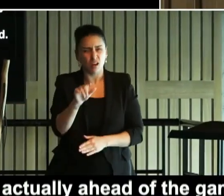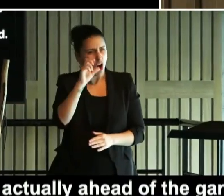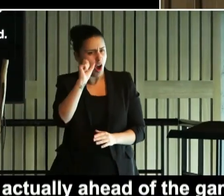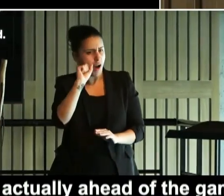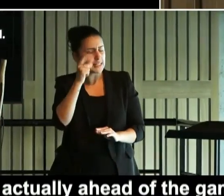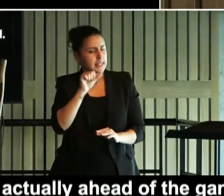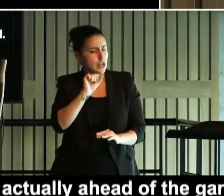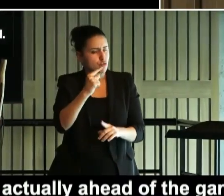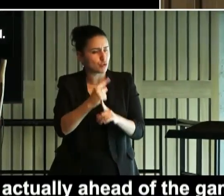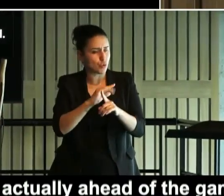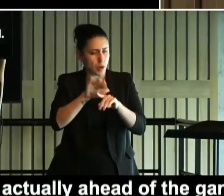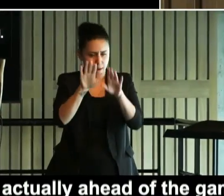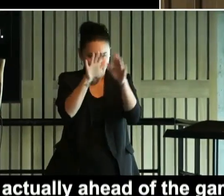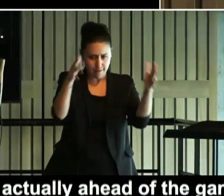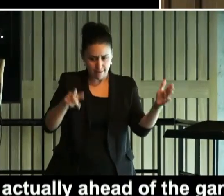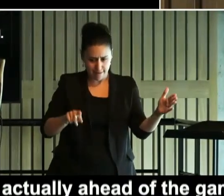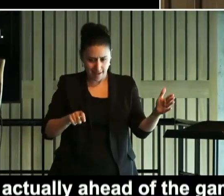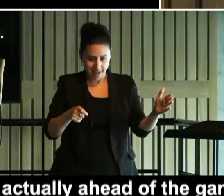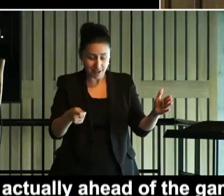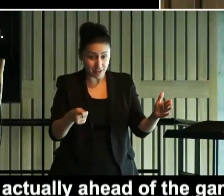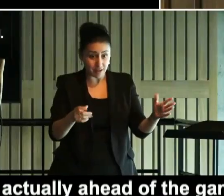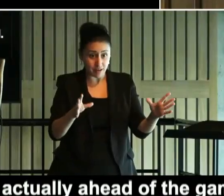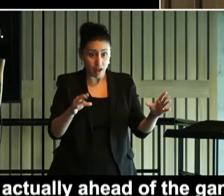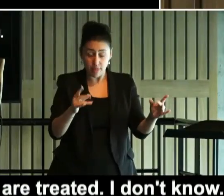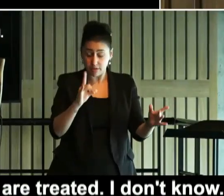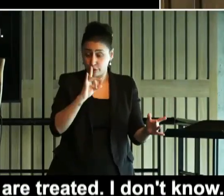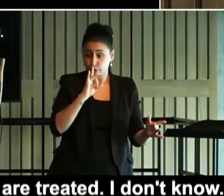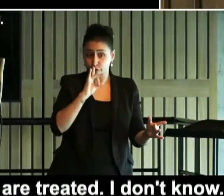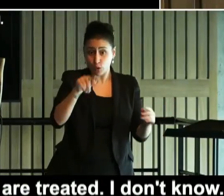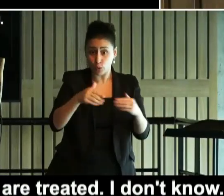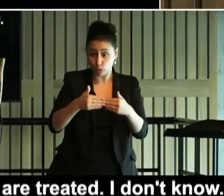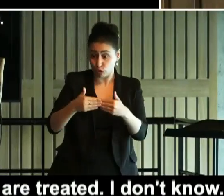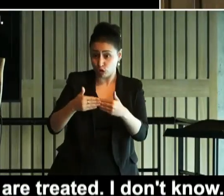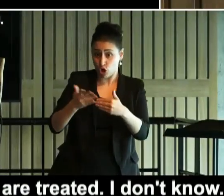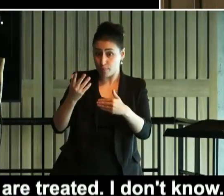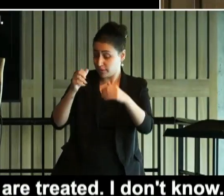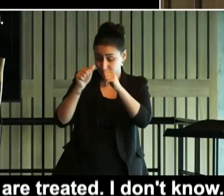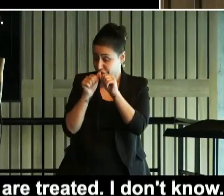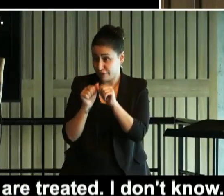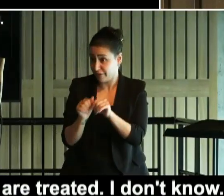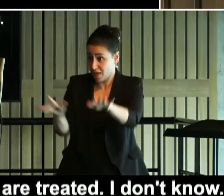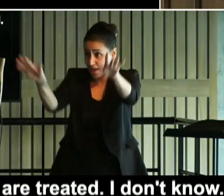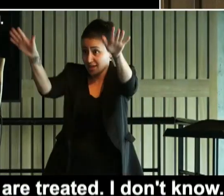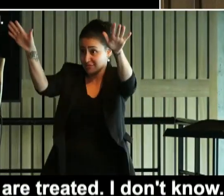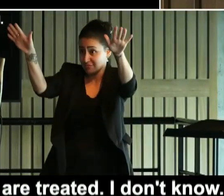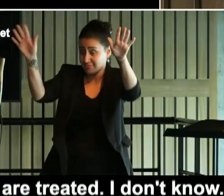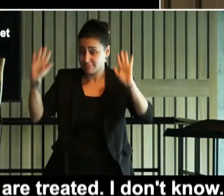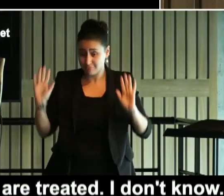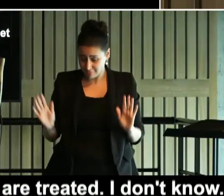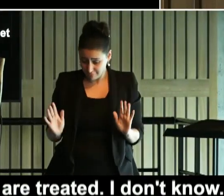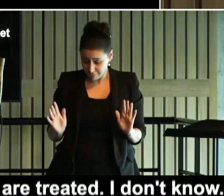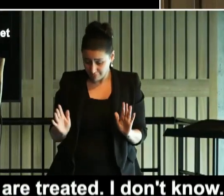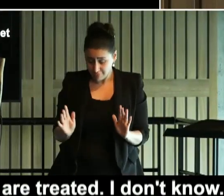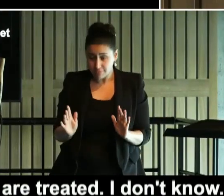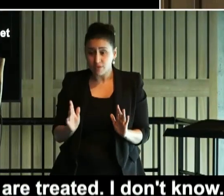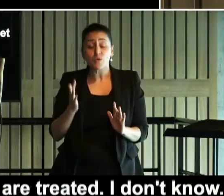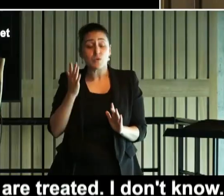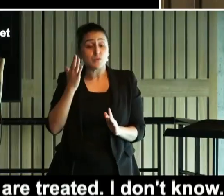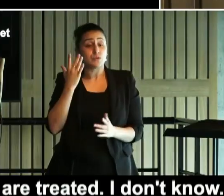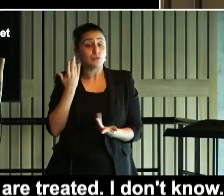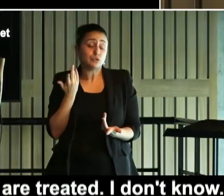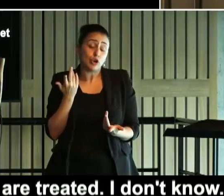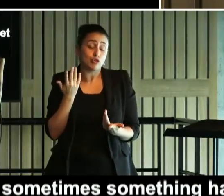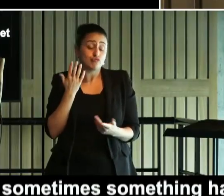something happens and you get a chance to get out. And to me, is when you get that chance to